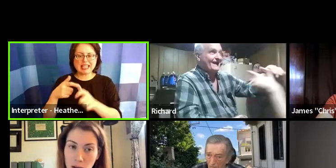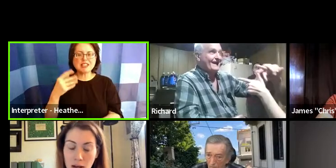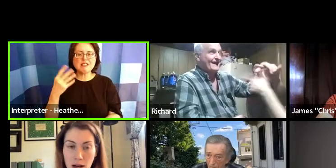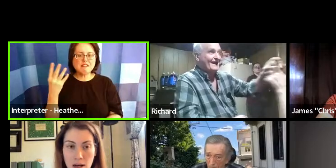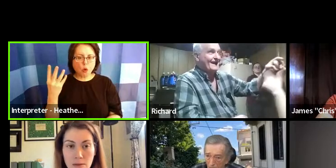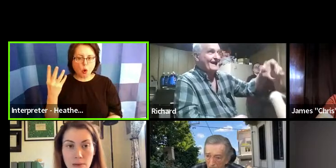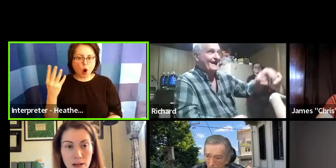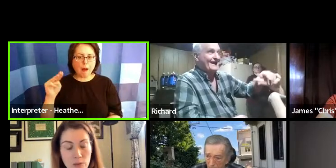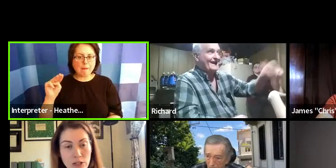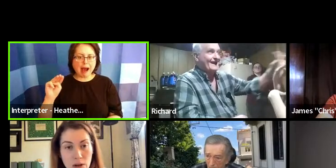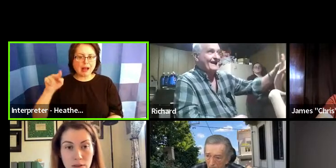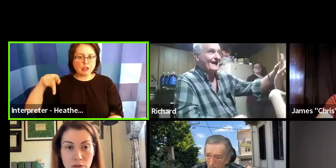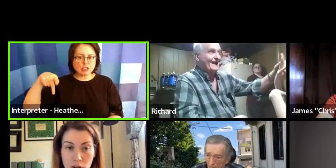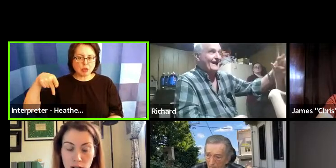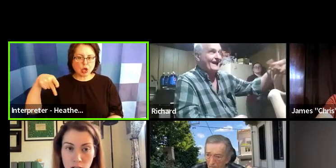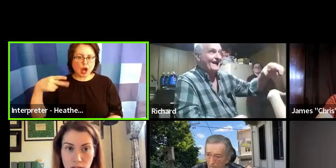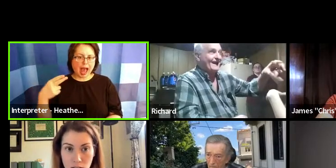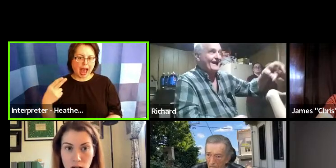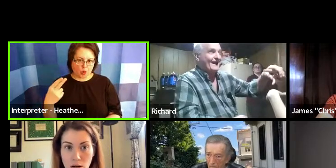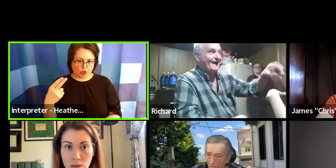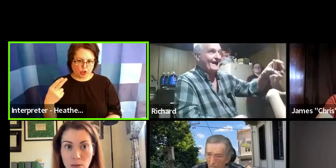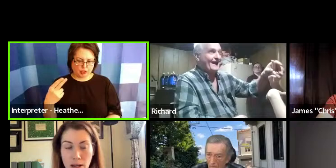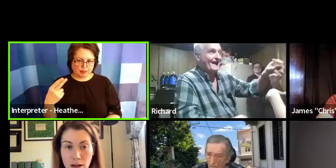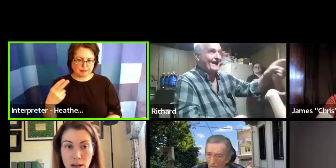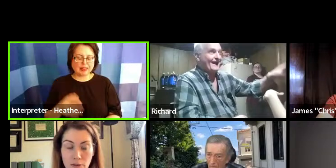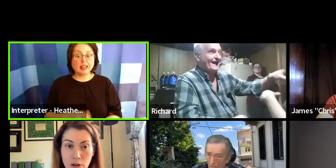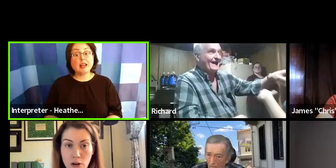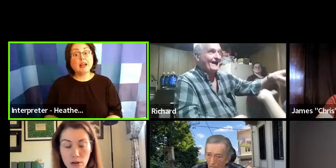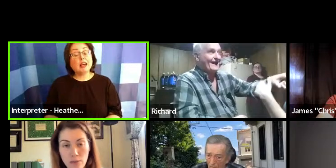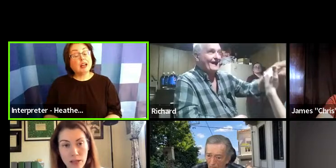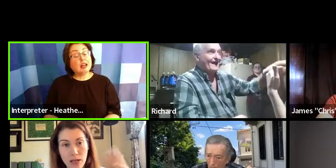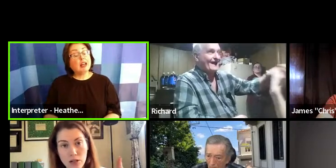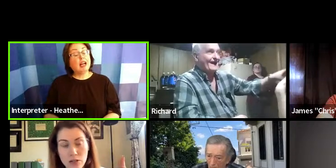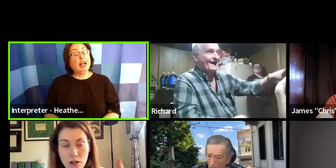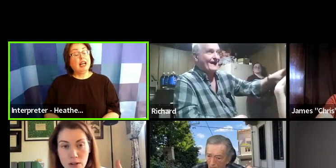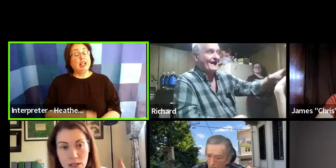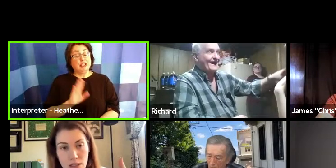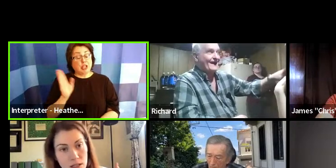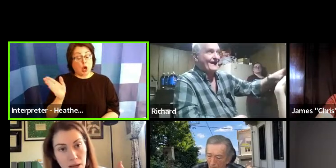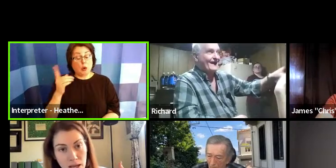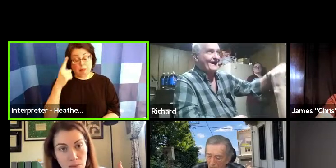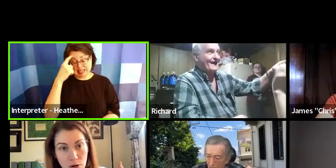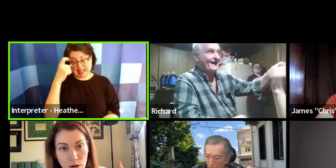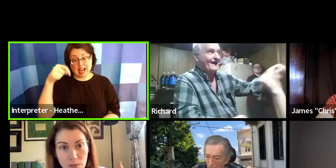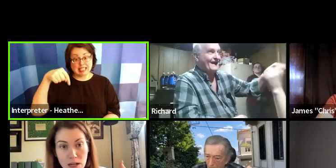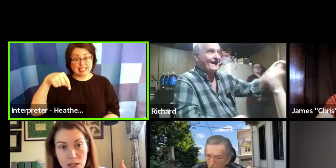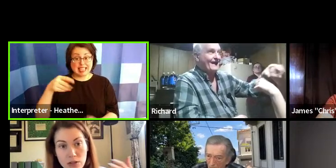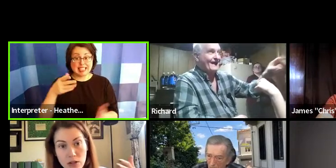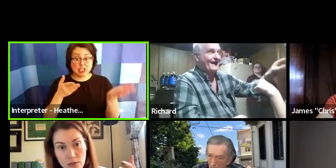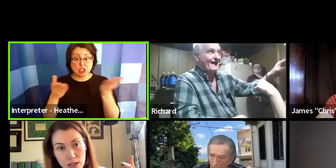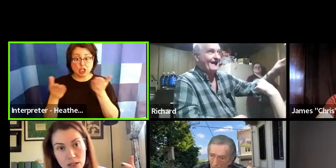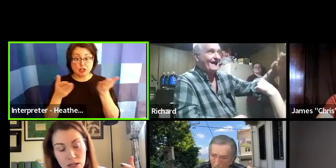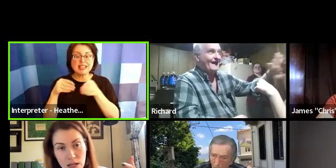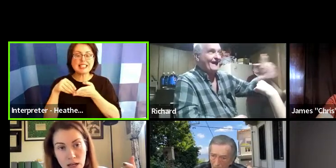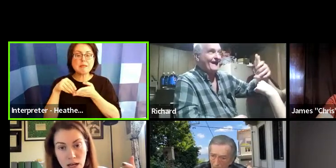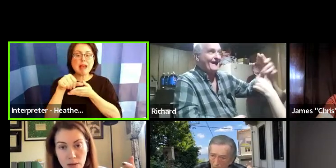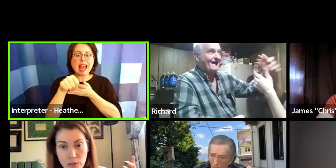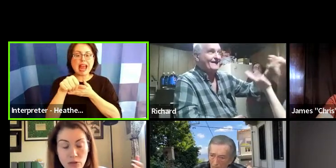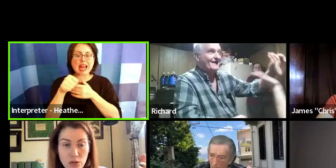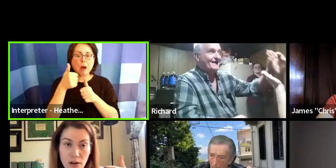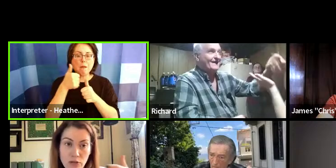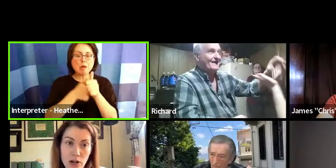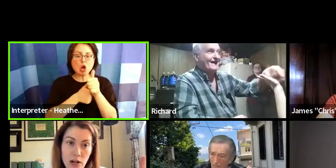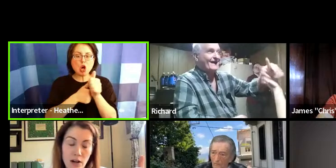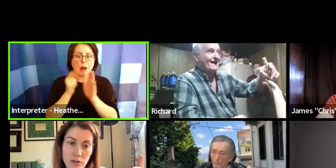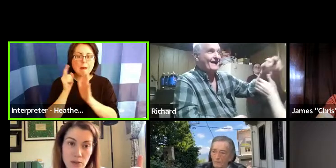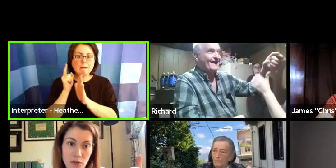hour. And we do have trade-offs here because our service is a pay per minute service.